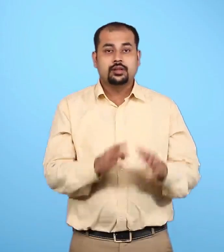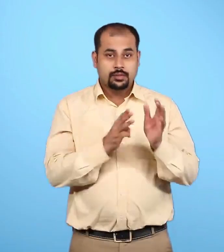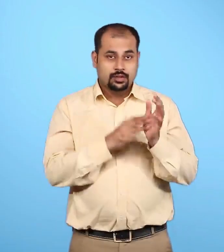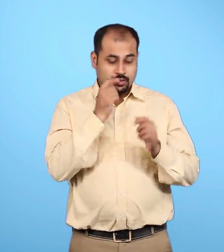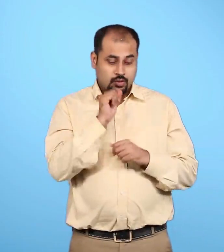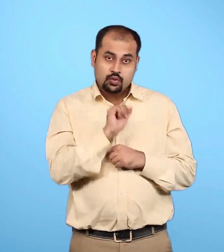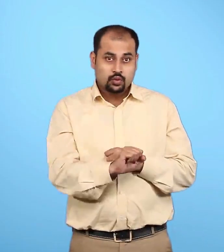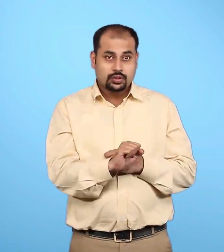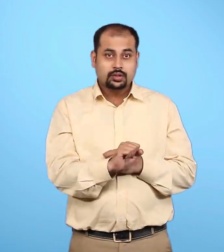How many